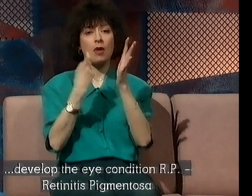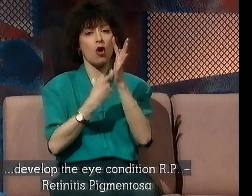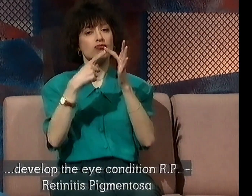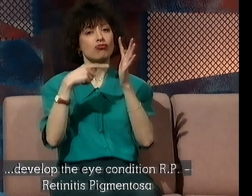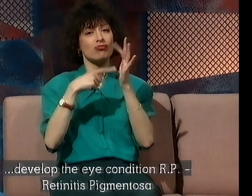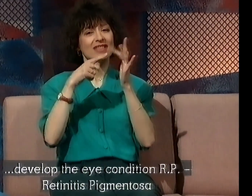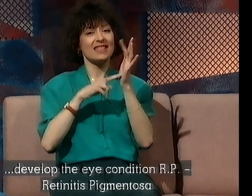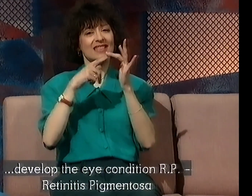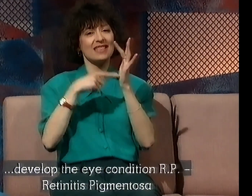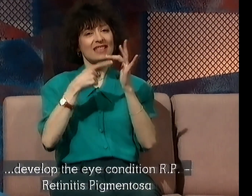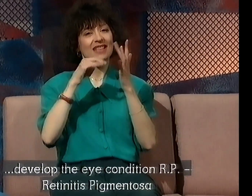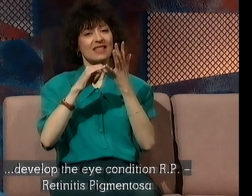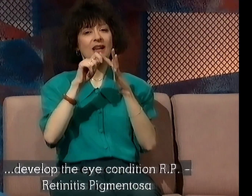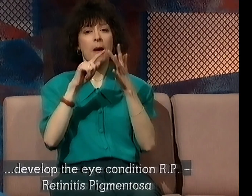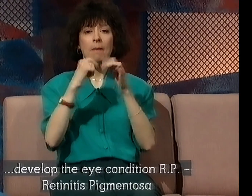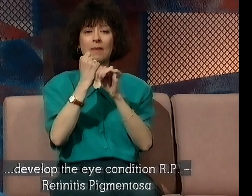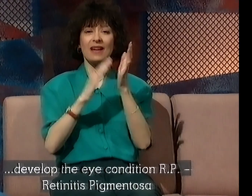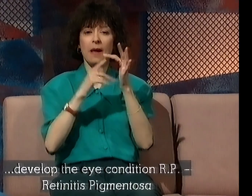RP, retinitis pigmentosa.